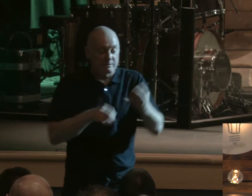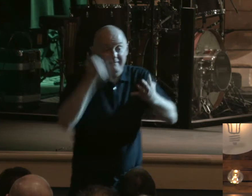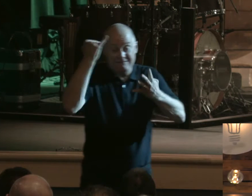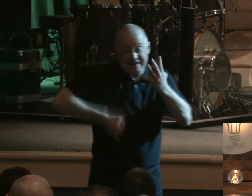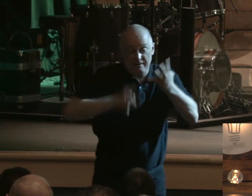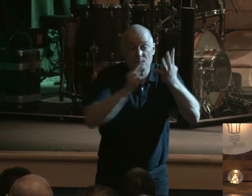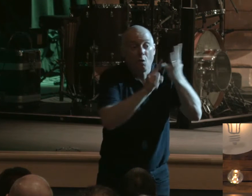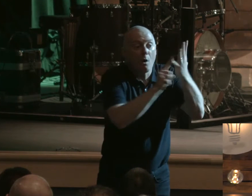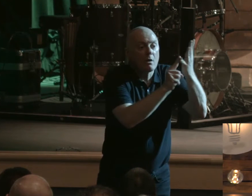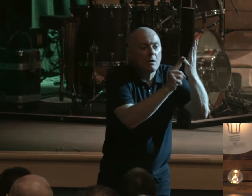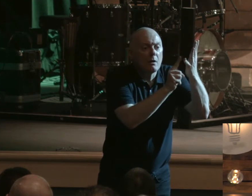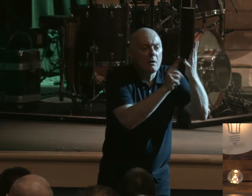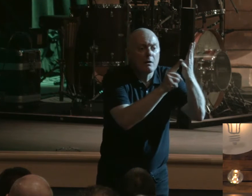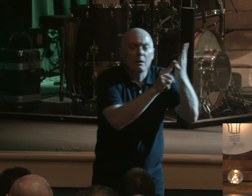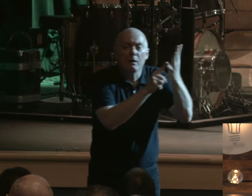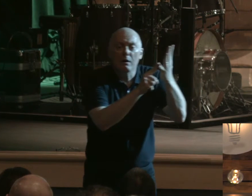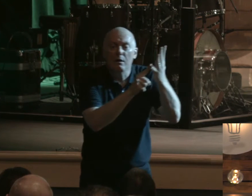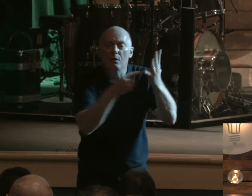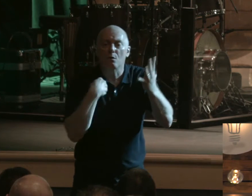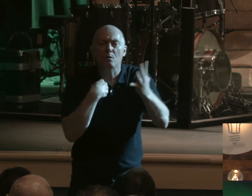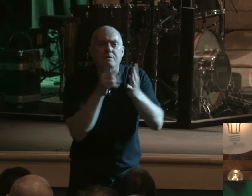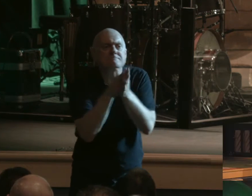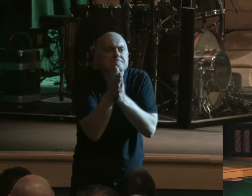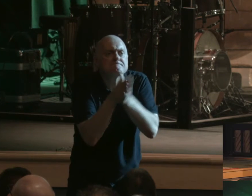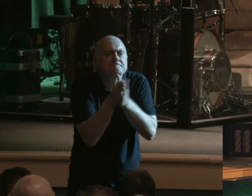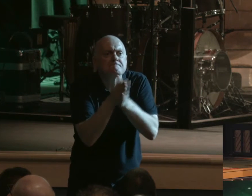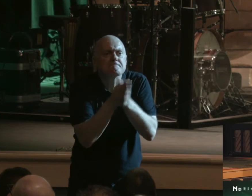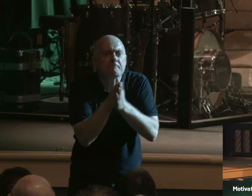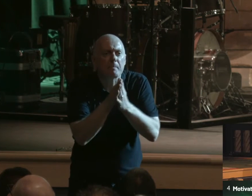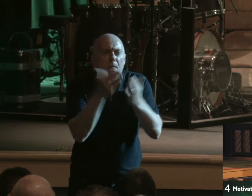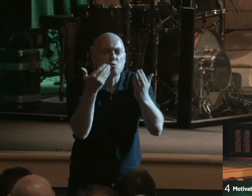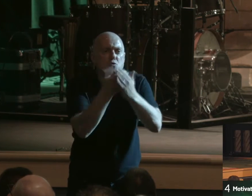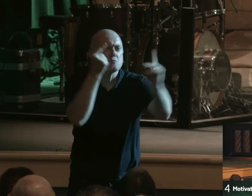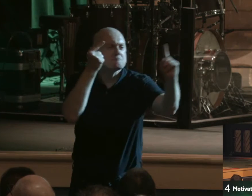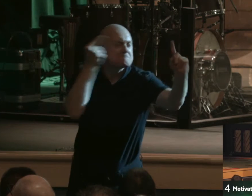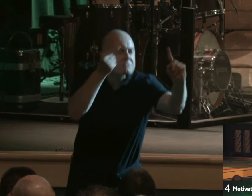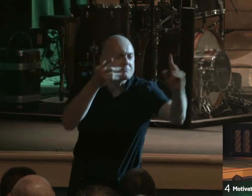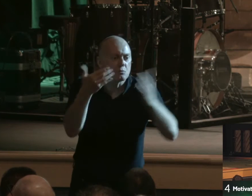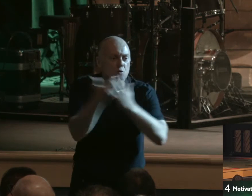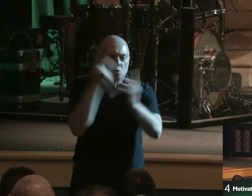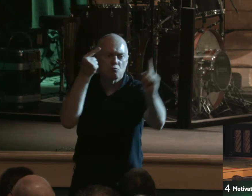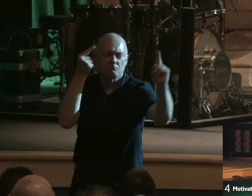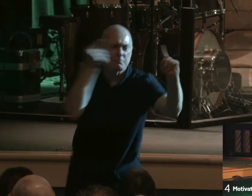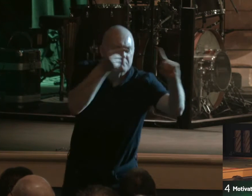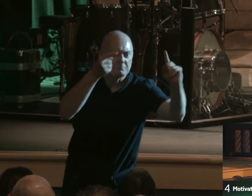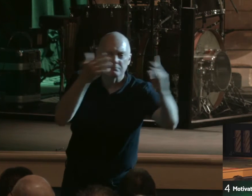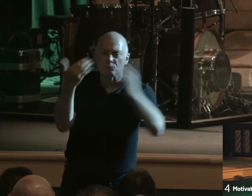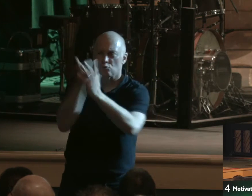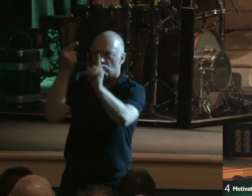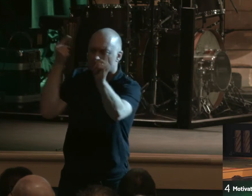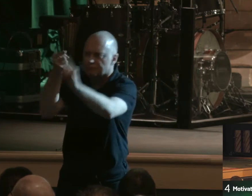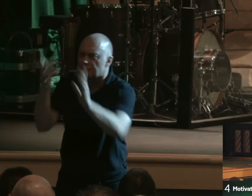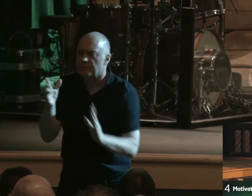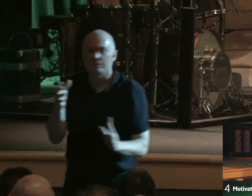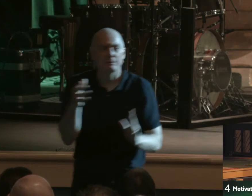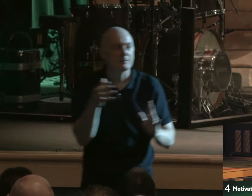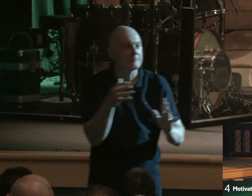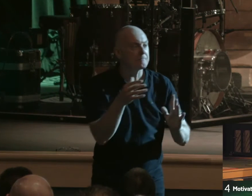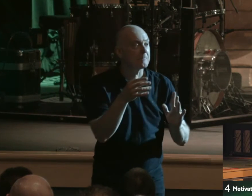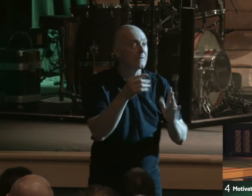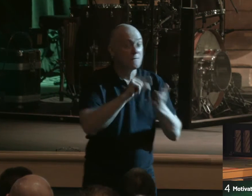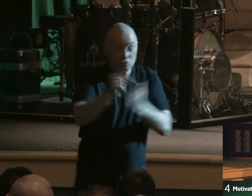then fourthly, this, we're motivated through a new ambition. A new ambition. Look at verse 14, second